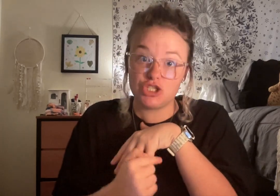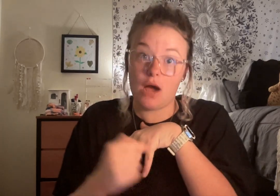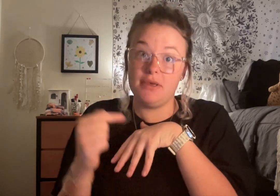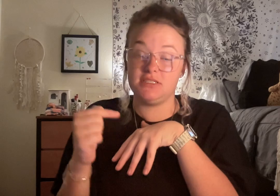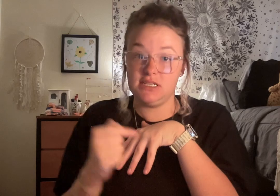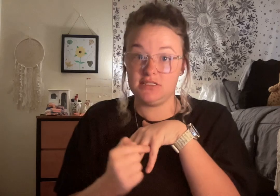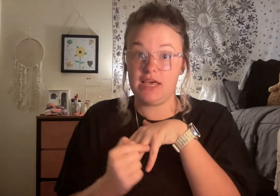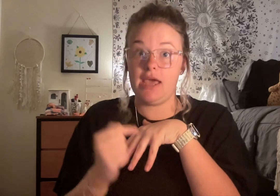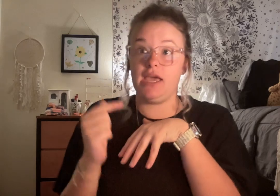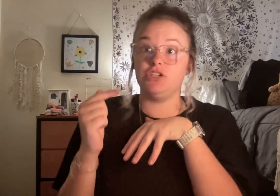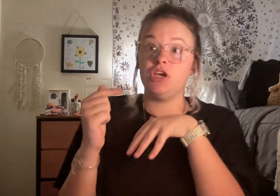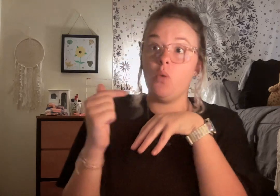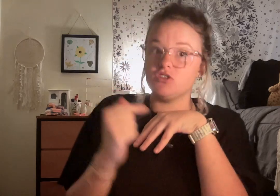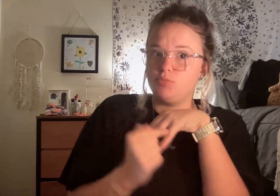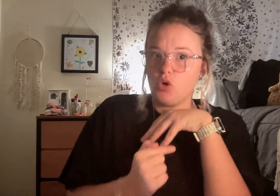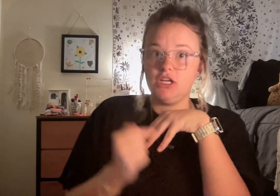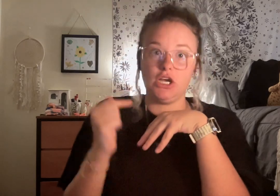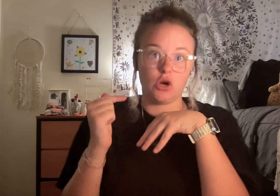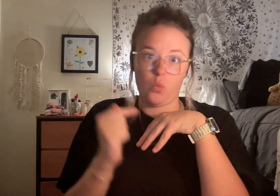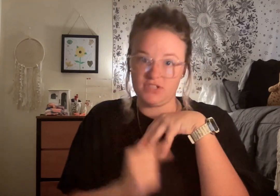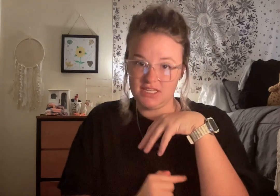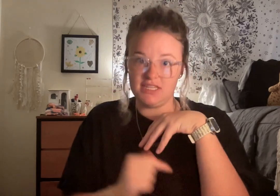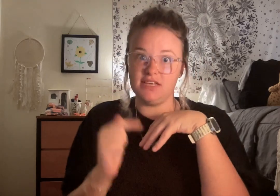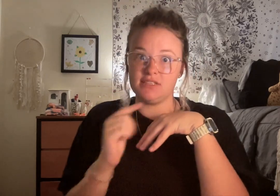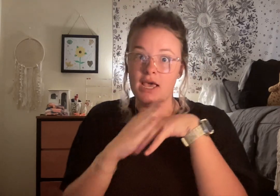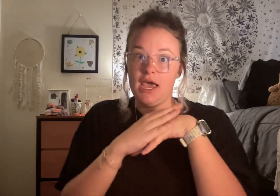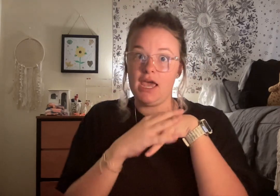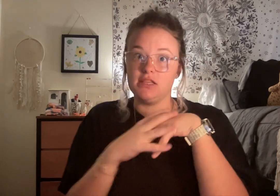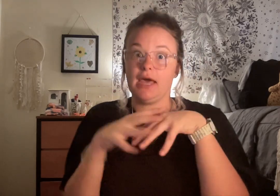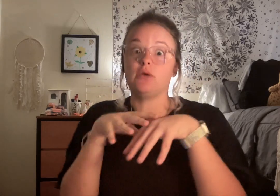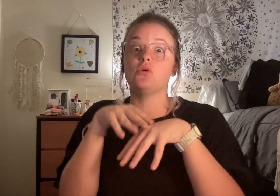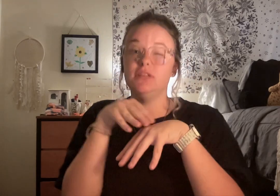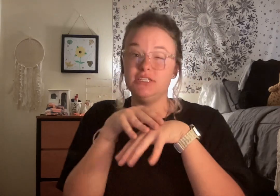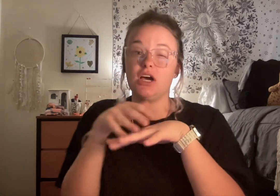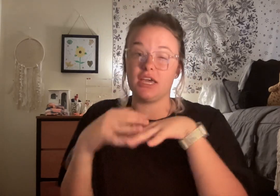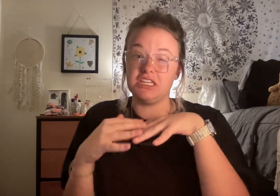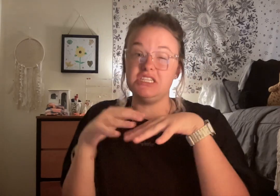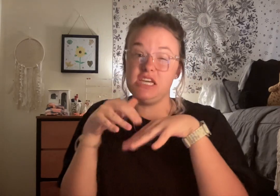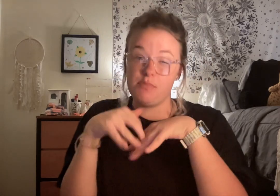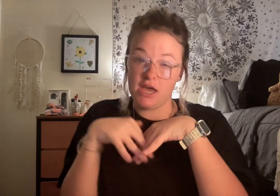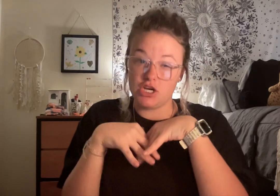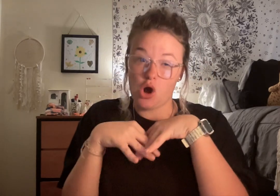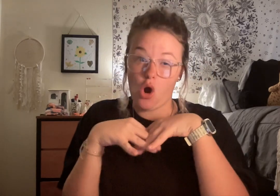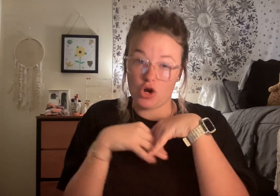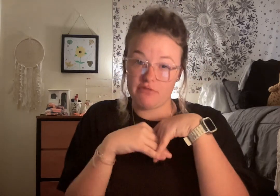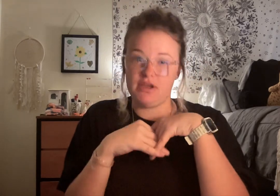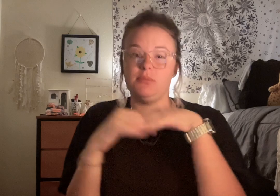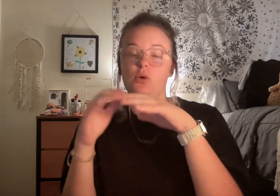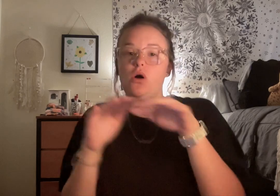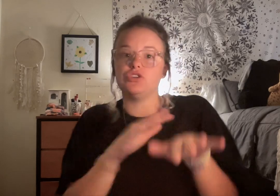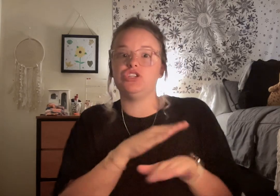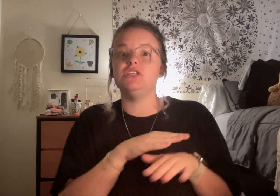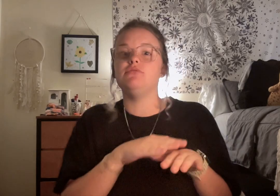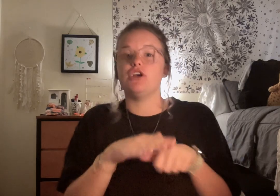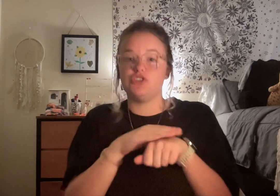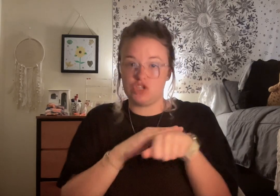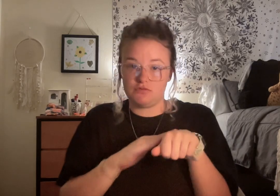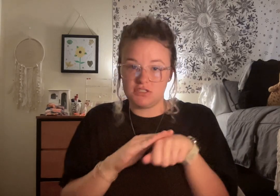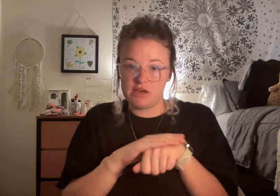job, is this age, was born here, did this, and like really dug in deep into all your family, while she did very surface level